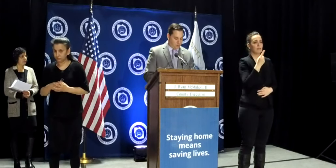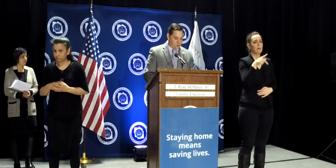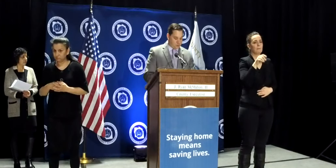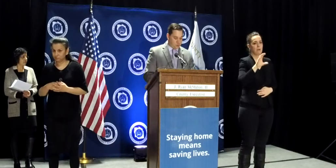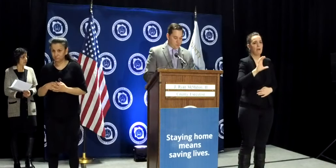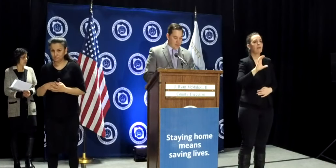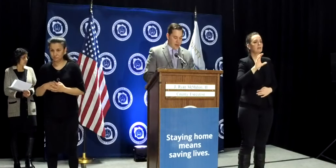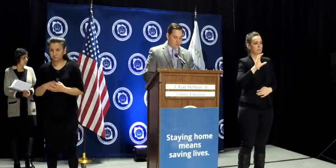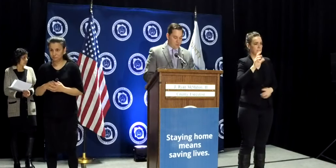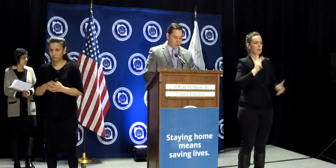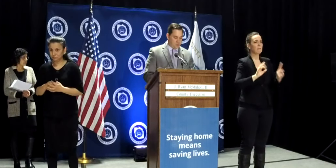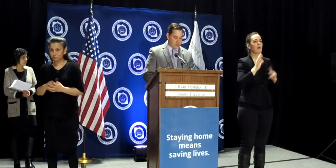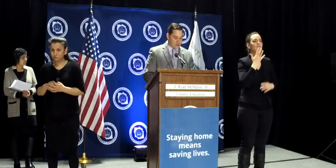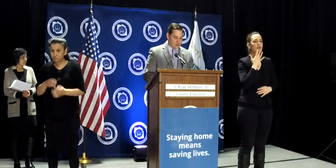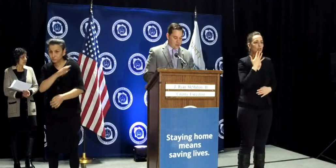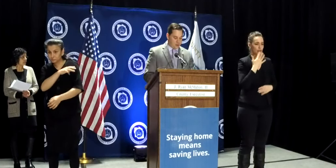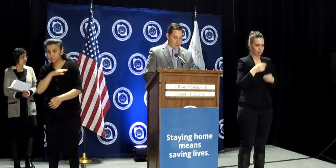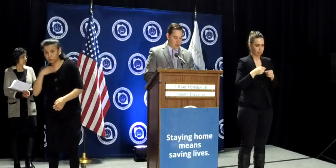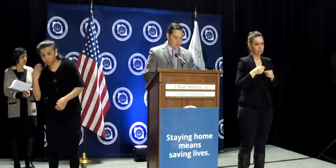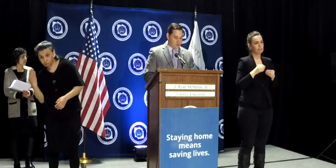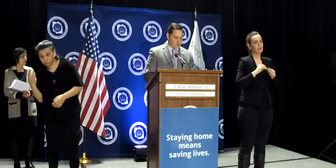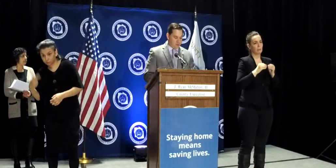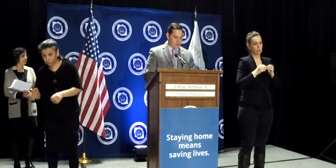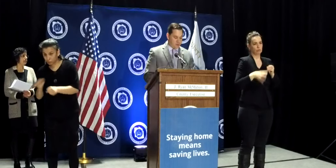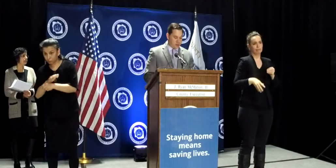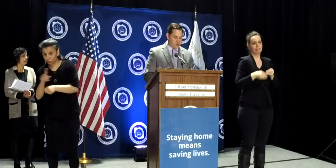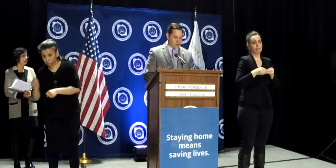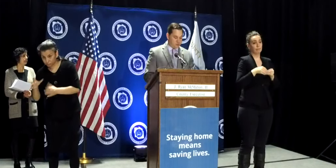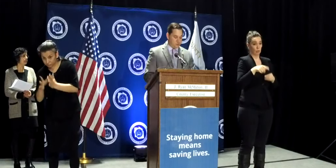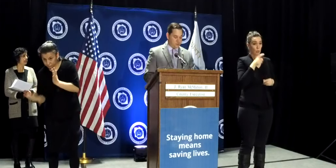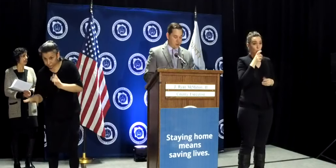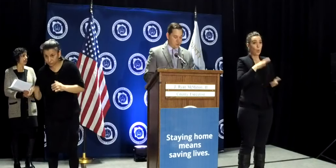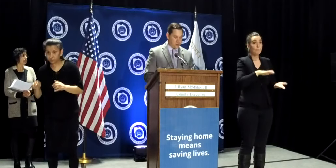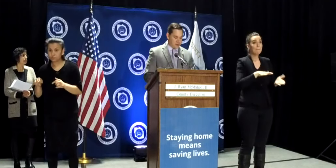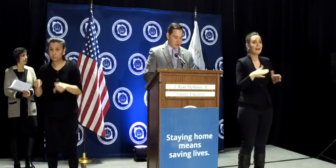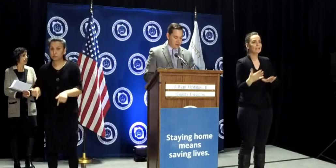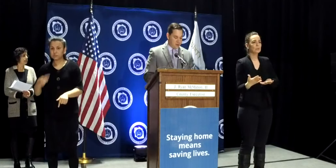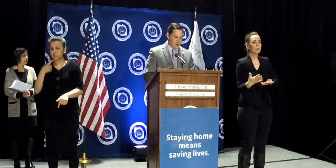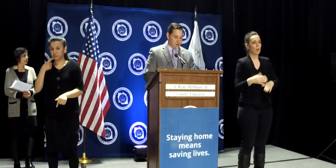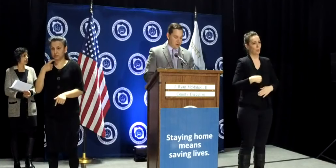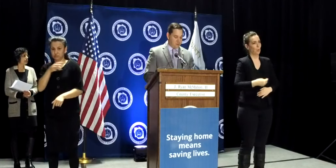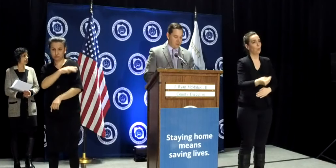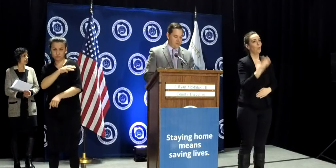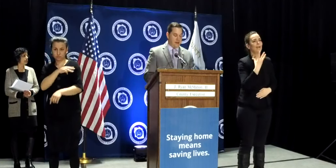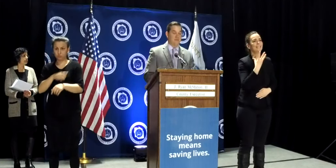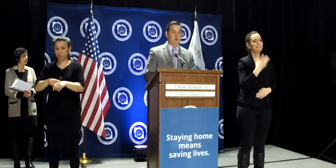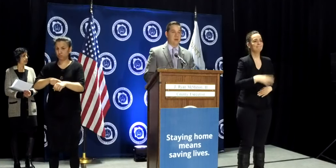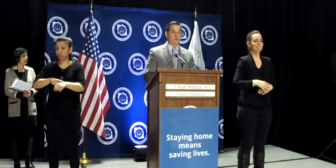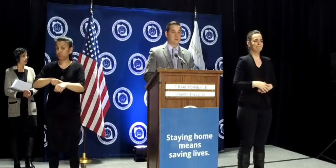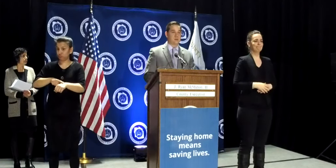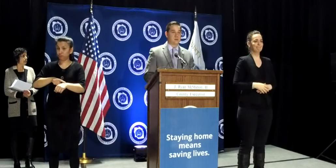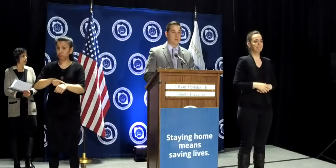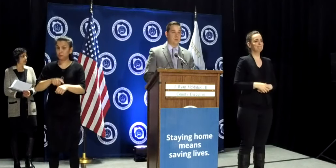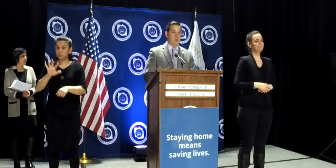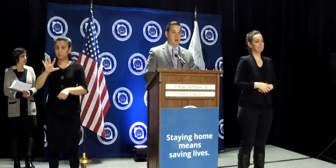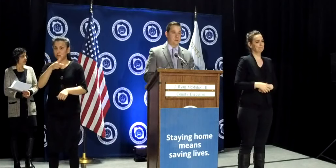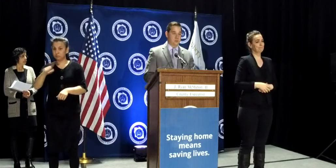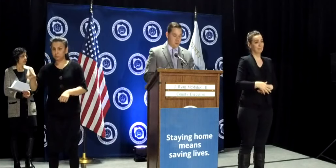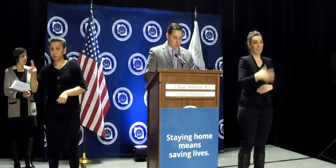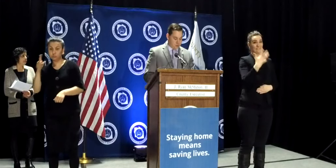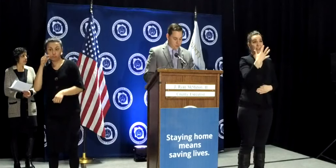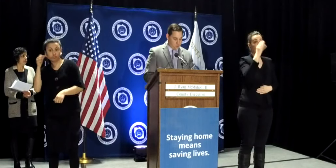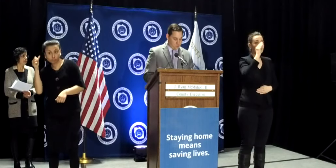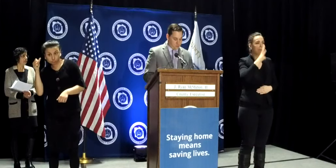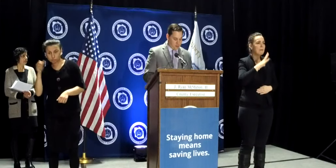All of those who have died from COVID-19 in our county have been Caucasian. We've talked about that. We've had 5 males that we've